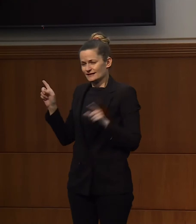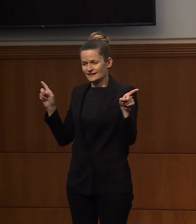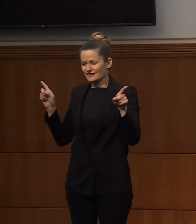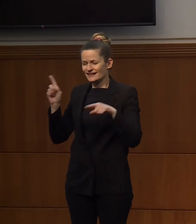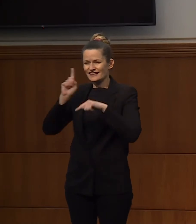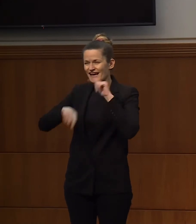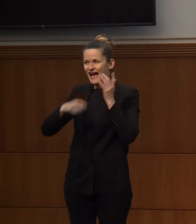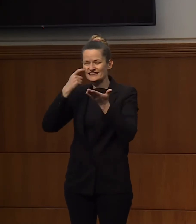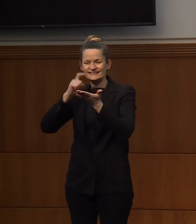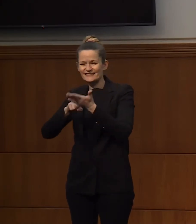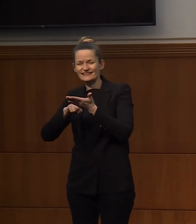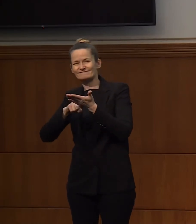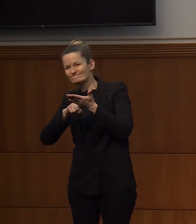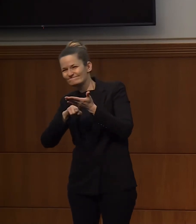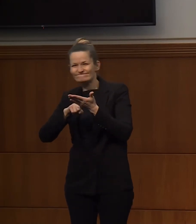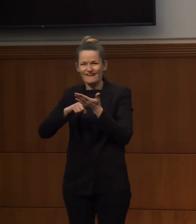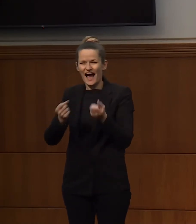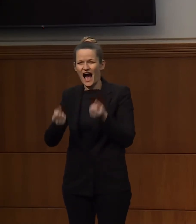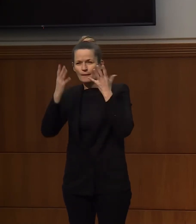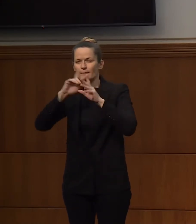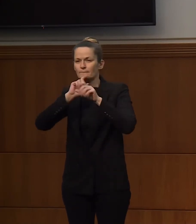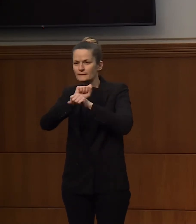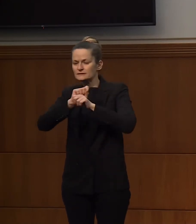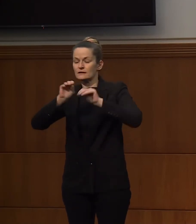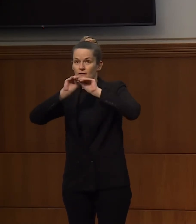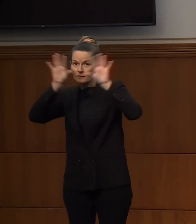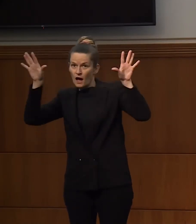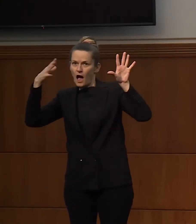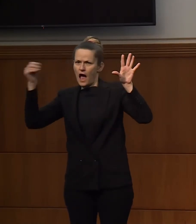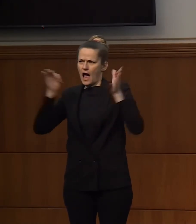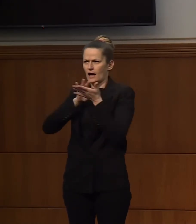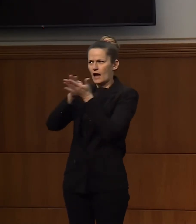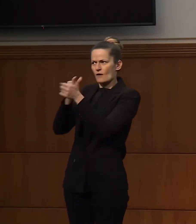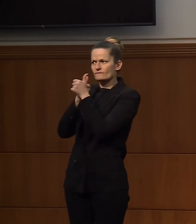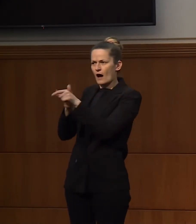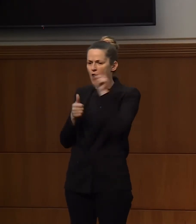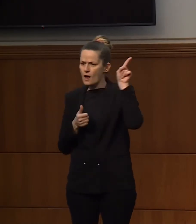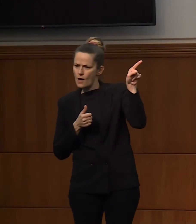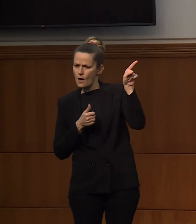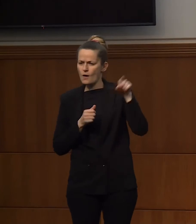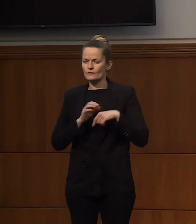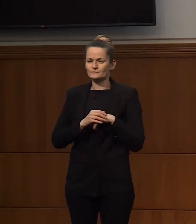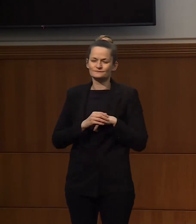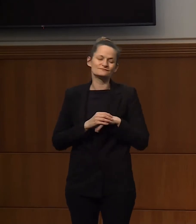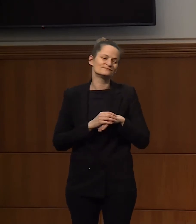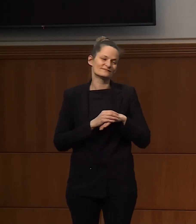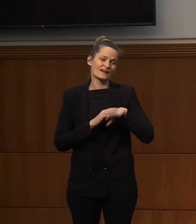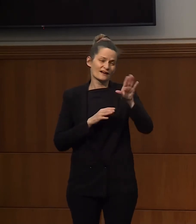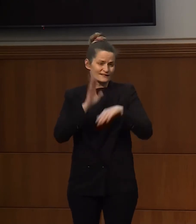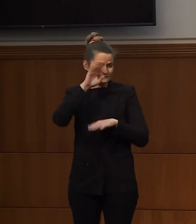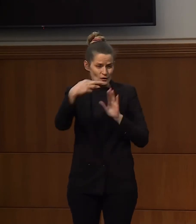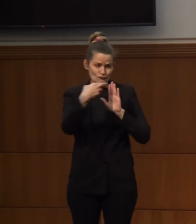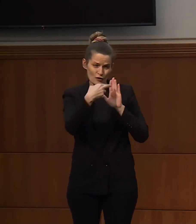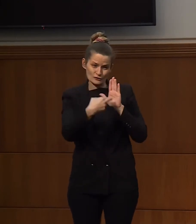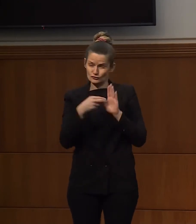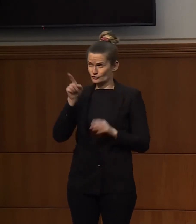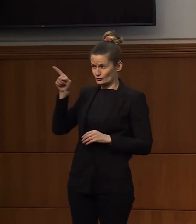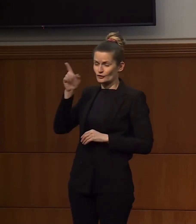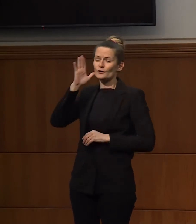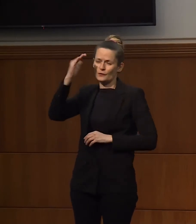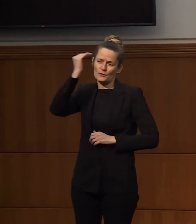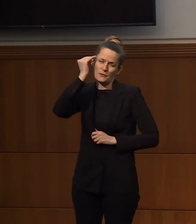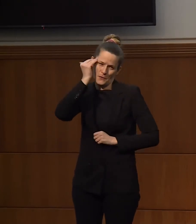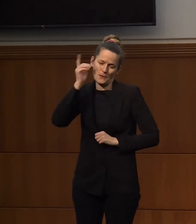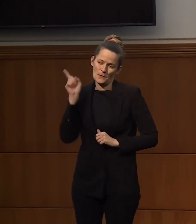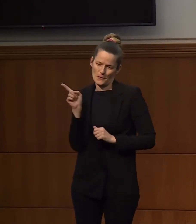know. Well, I mean, they know, registrars know certainly how many they have mailed out, but the number that get mailed out and the number that get